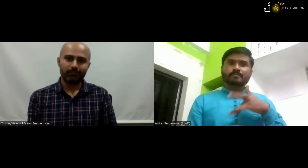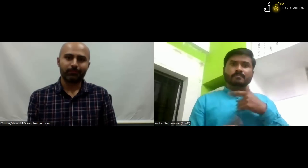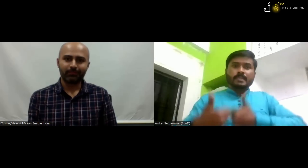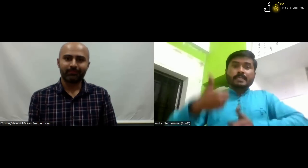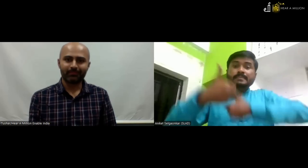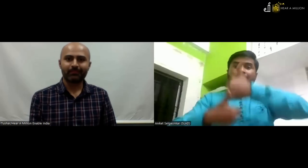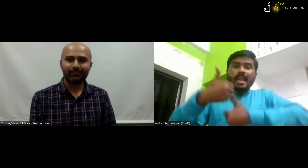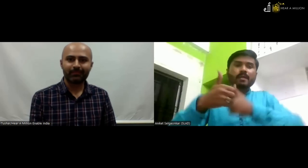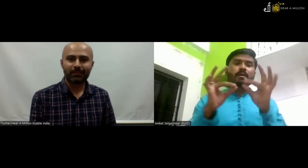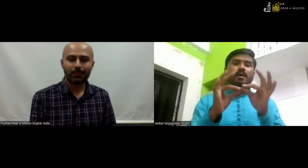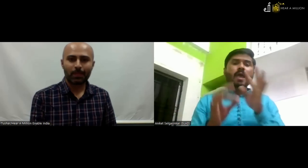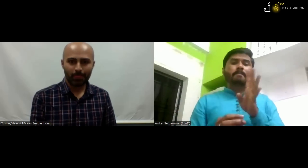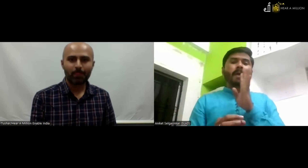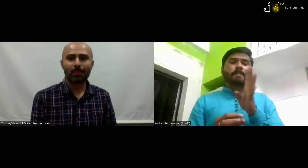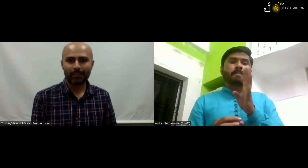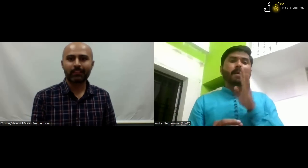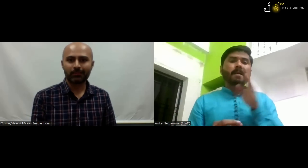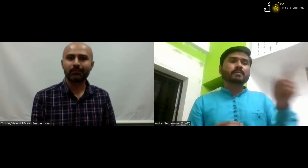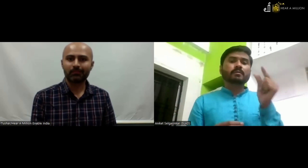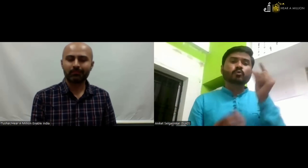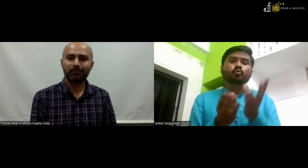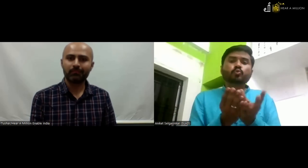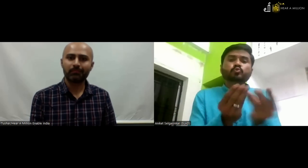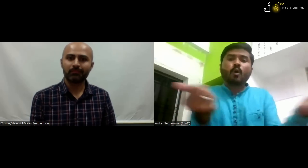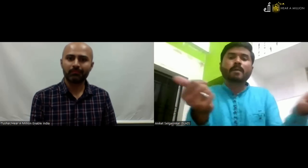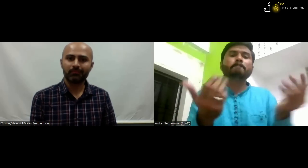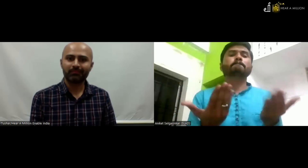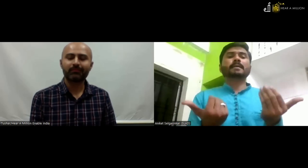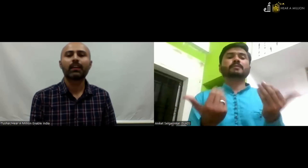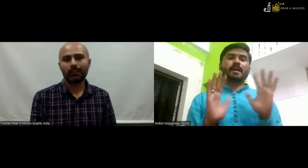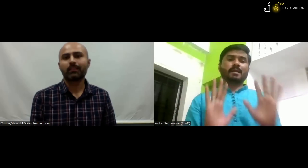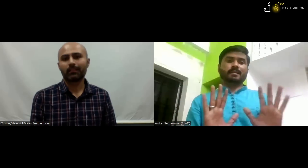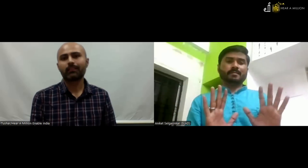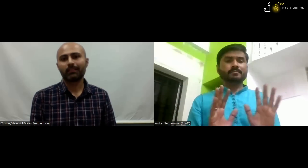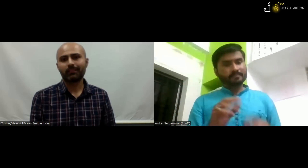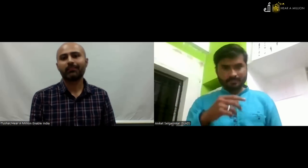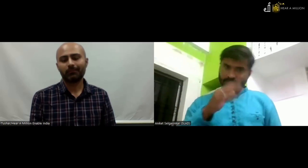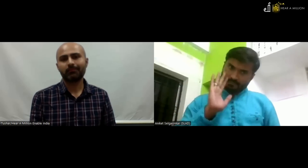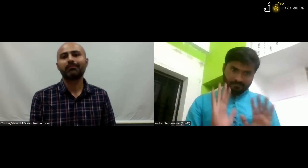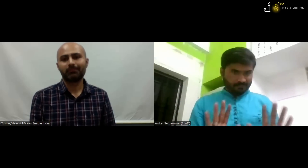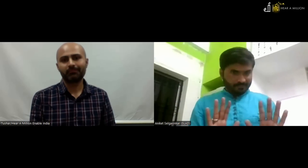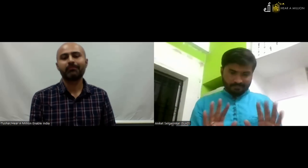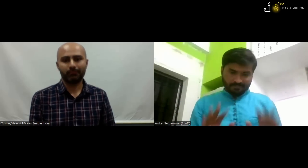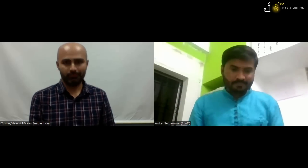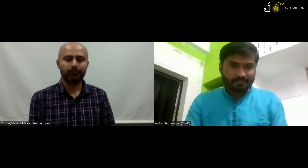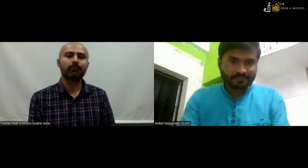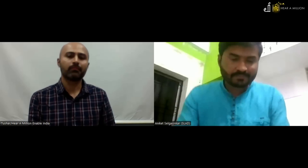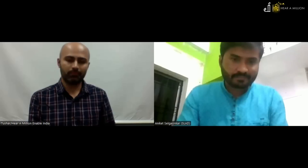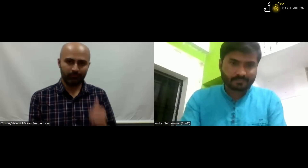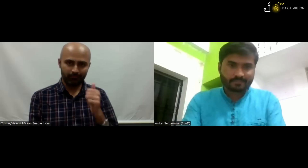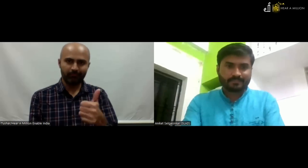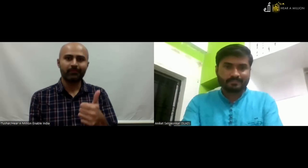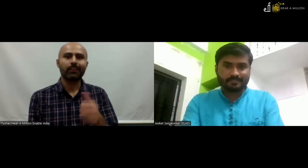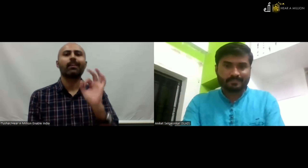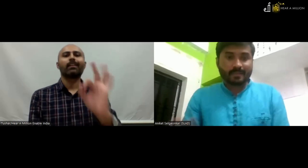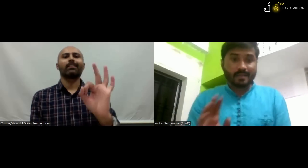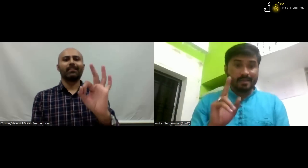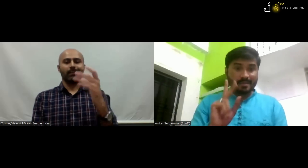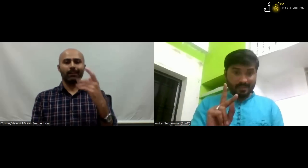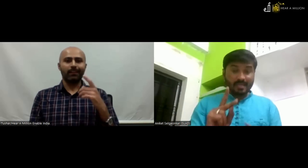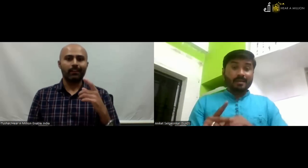each other. So we need to explain our situation to them. That's how they will understand what is our requirement, correct?